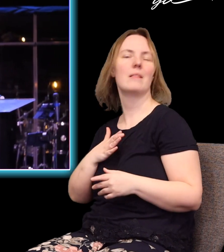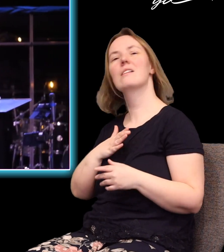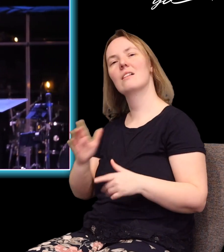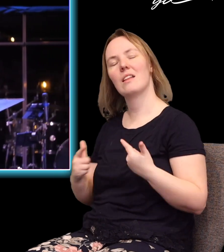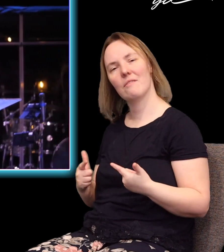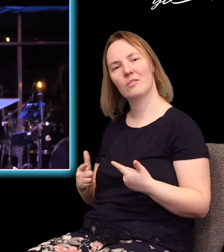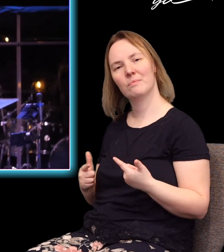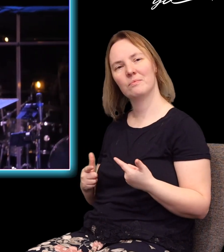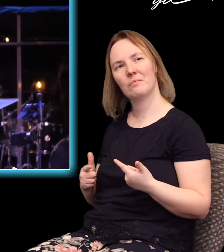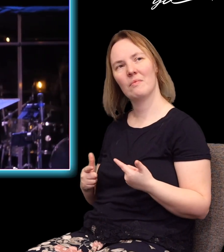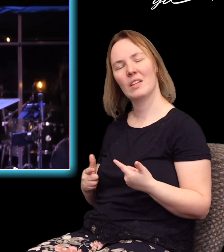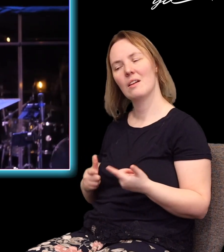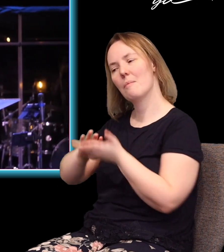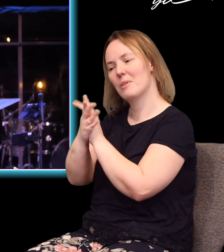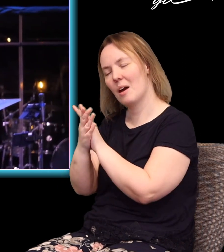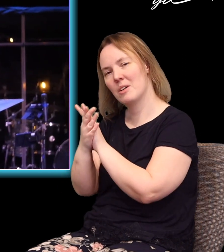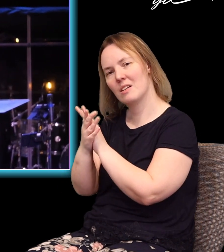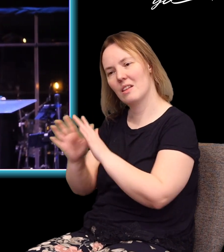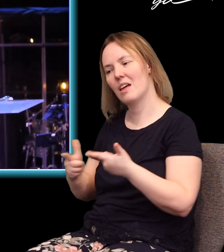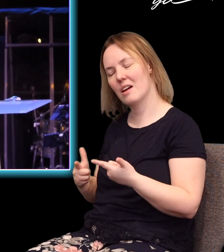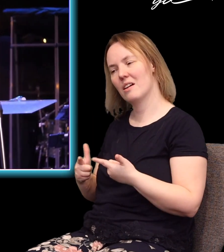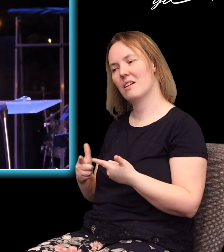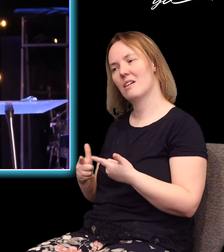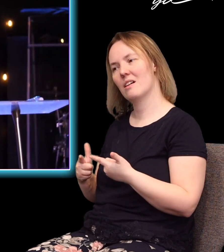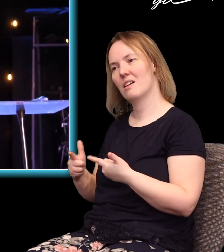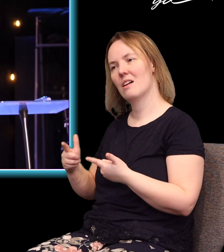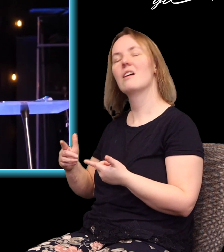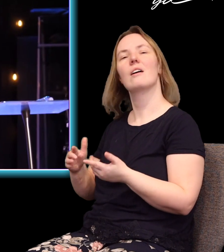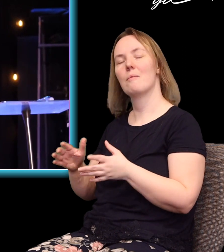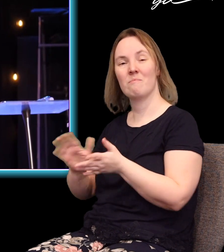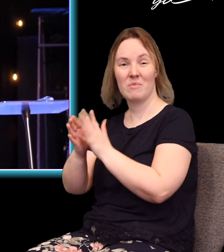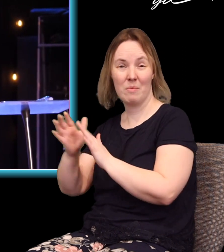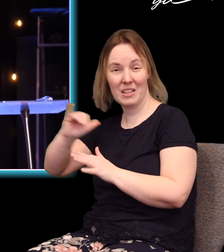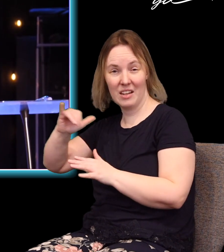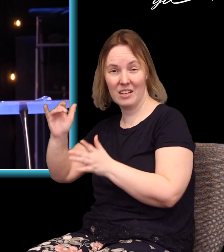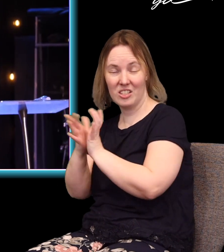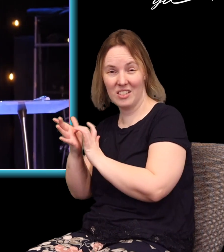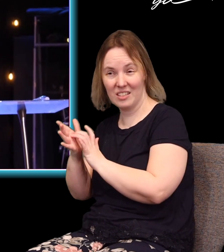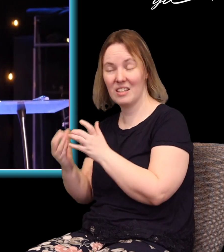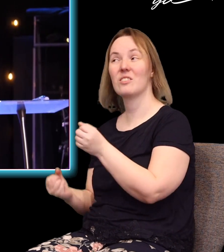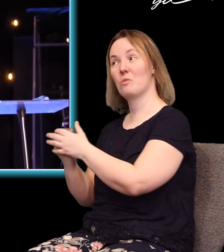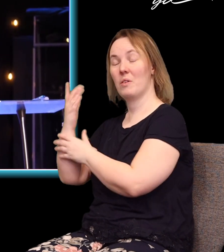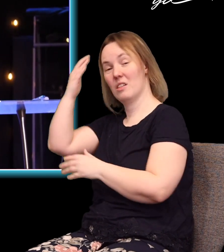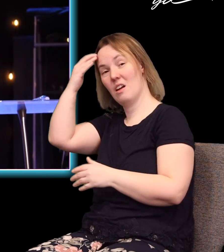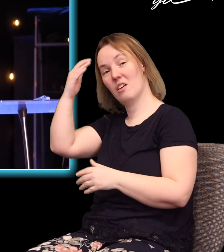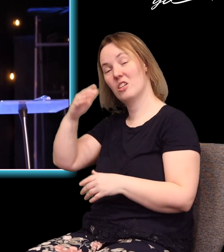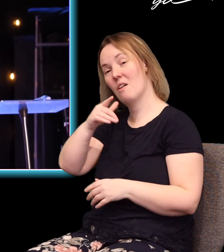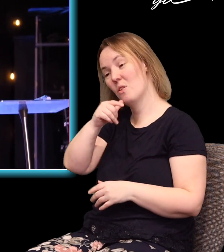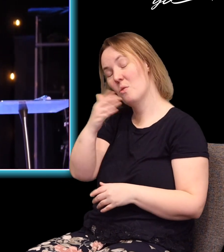I believe that becoming like Jesus is simply growing in the knowledge of who you already